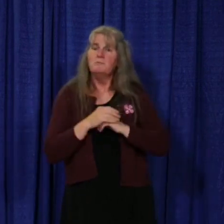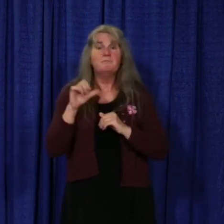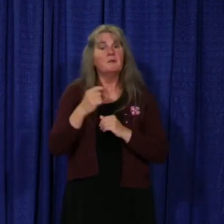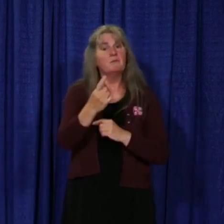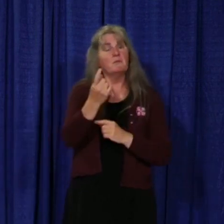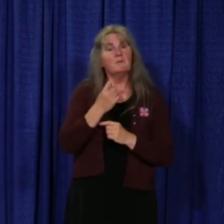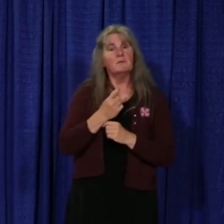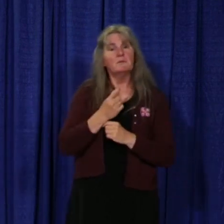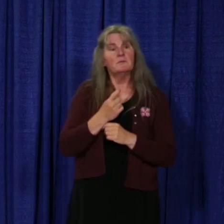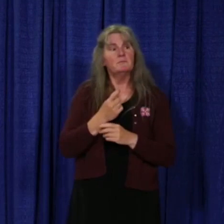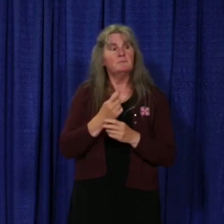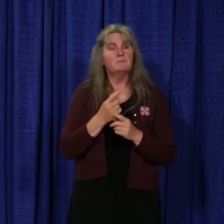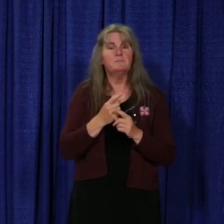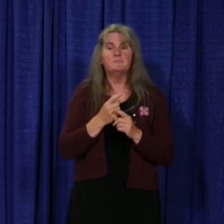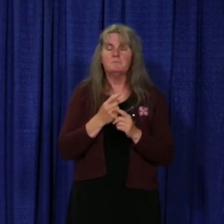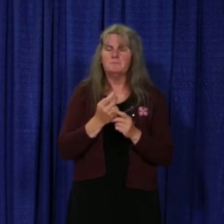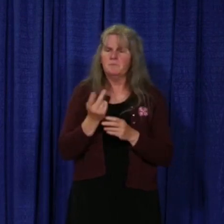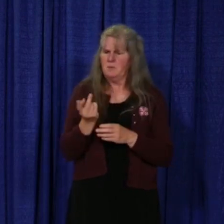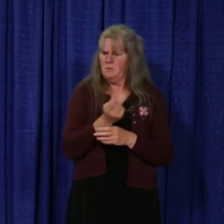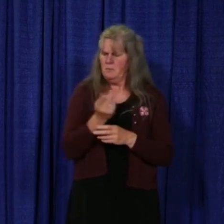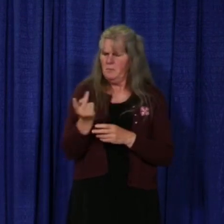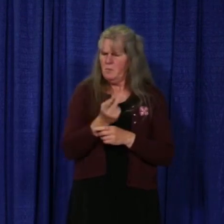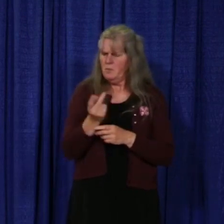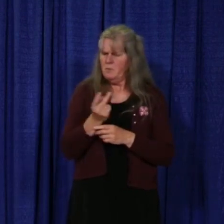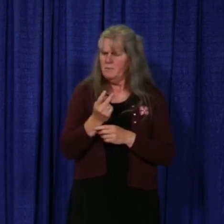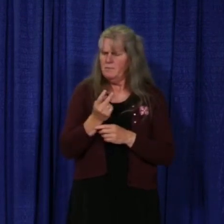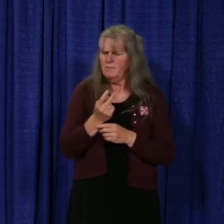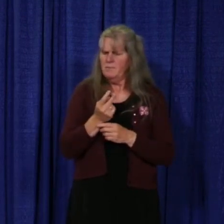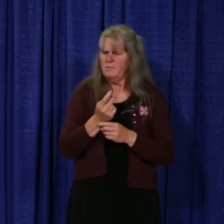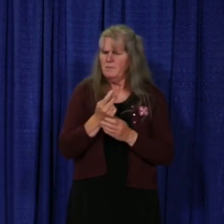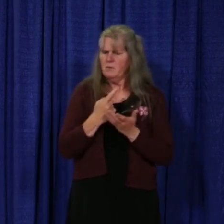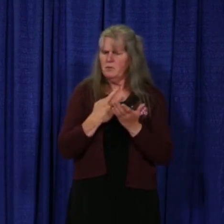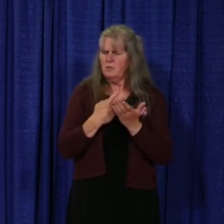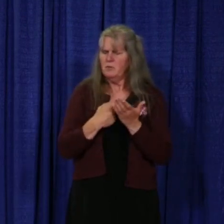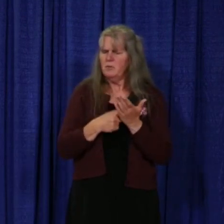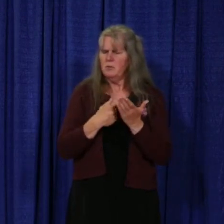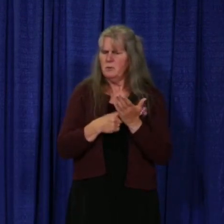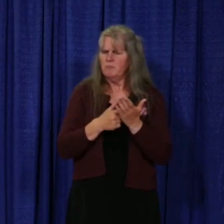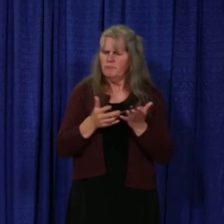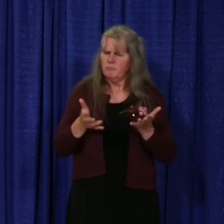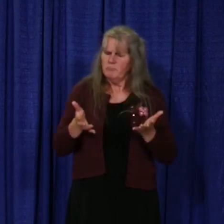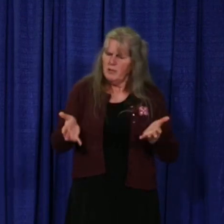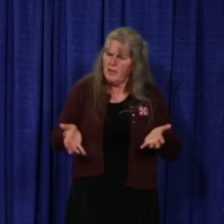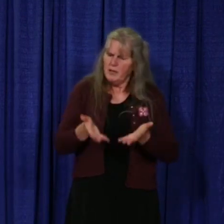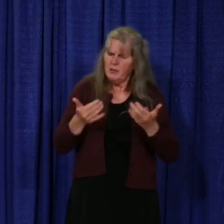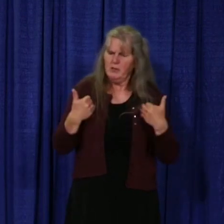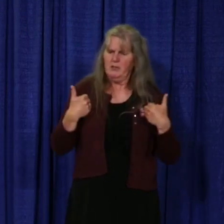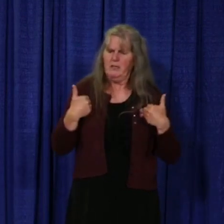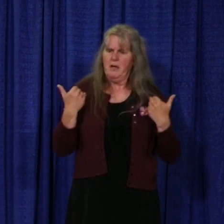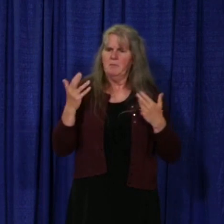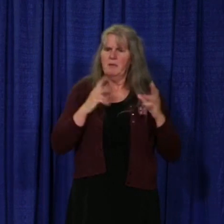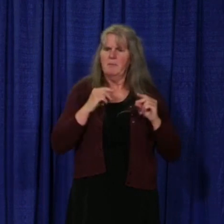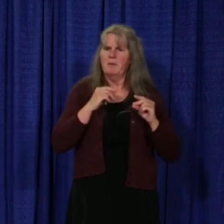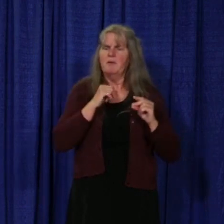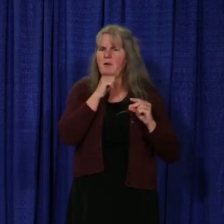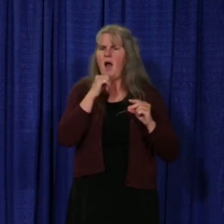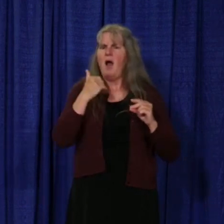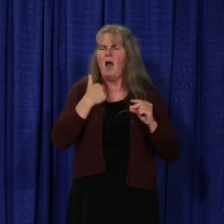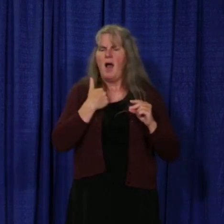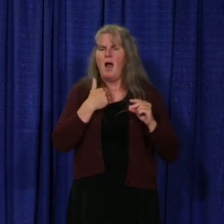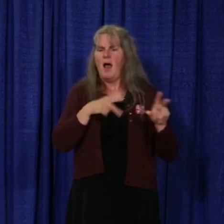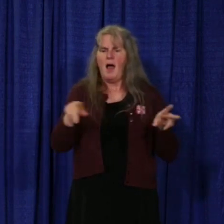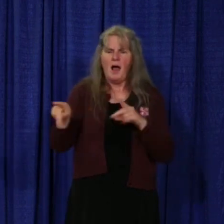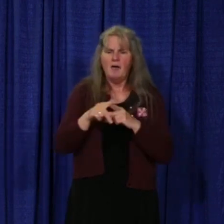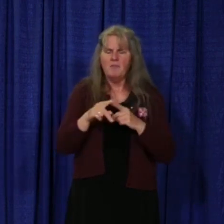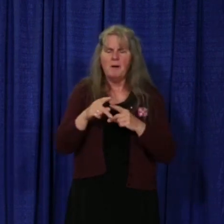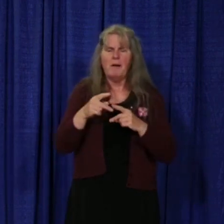Yeah, Dr. Hanley and Premier Silver, you've both mentioned you're both urging young people to not have parties, not have these gatherings, to